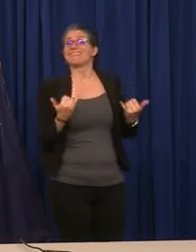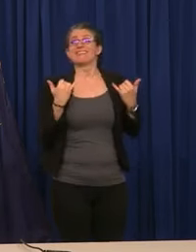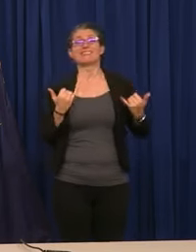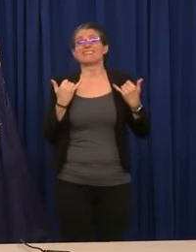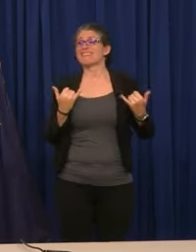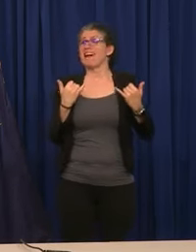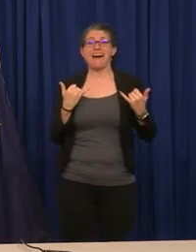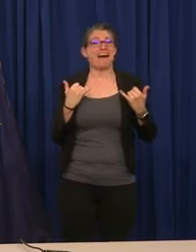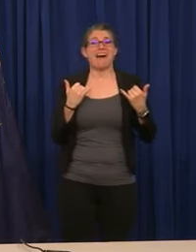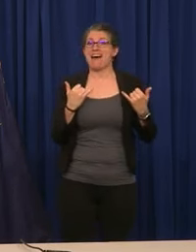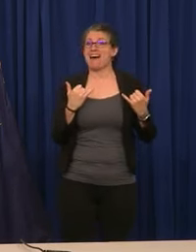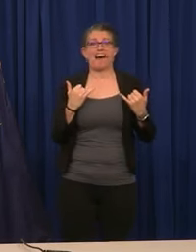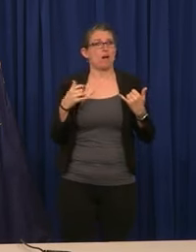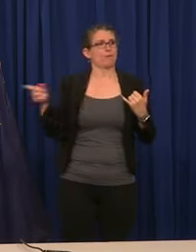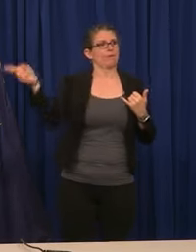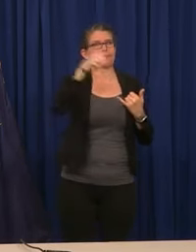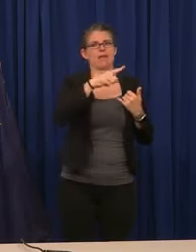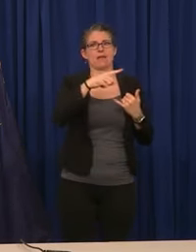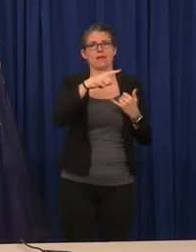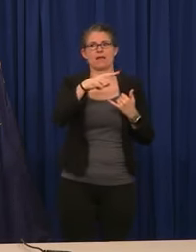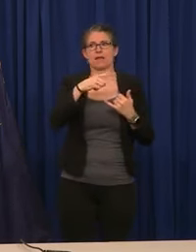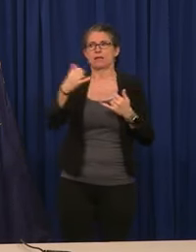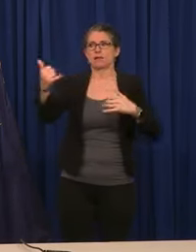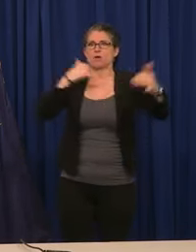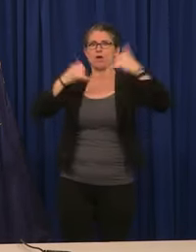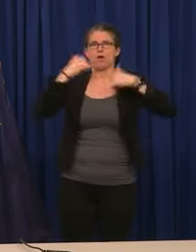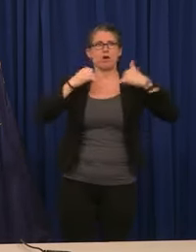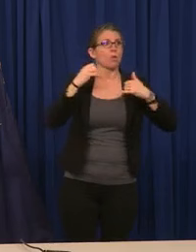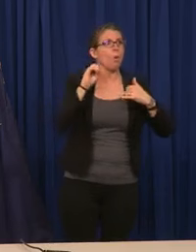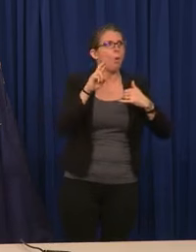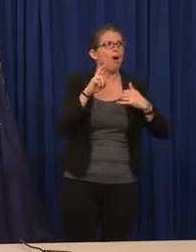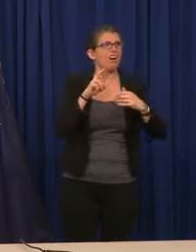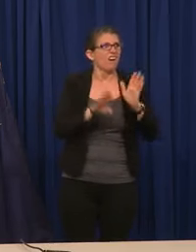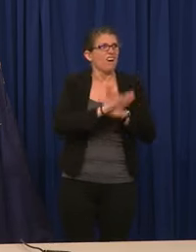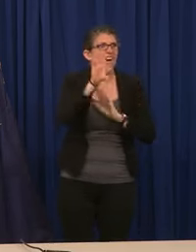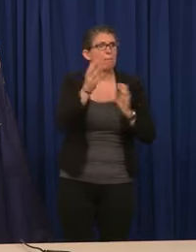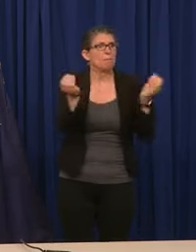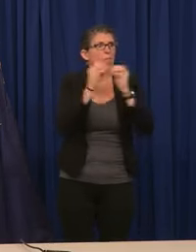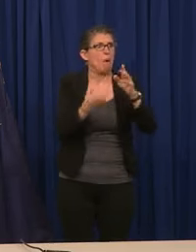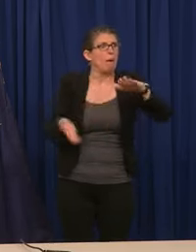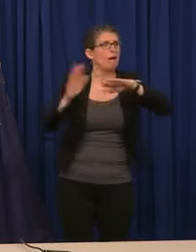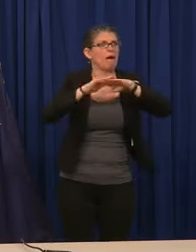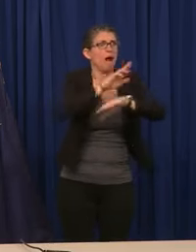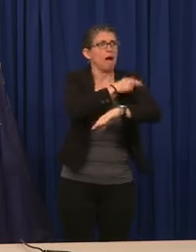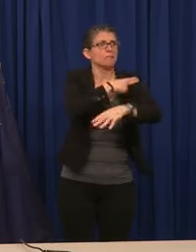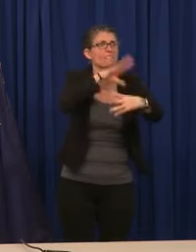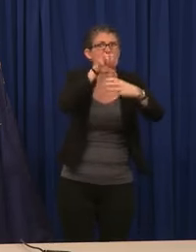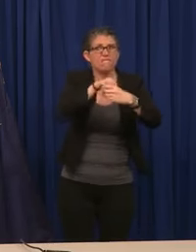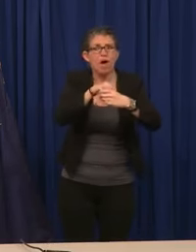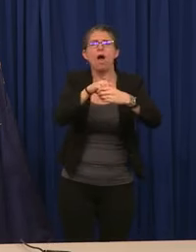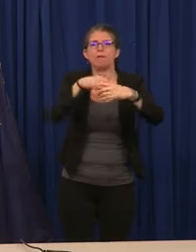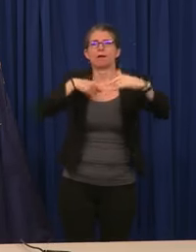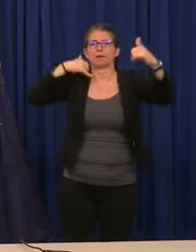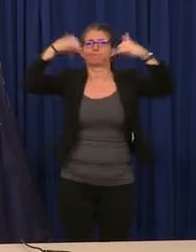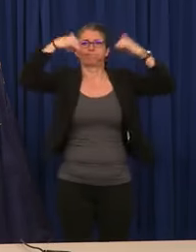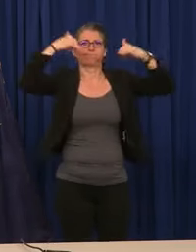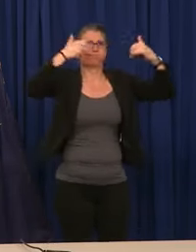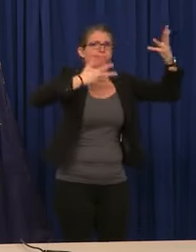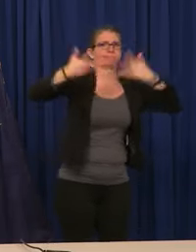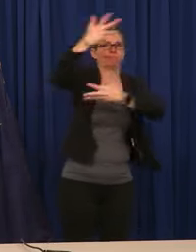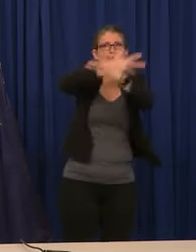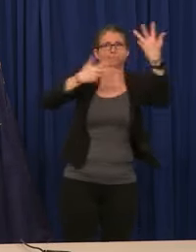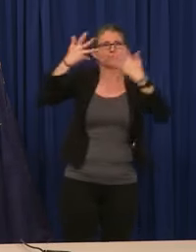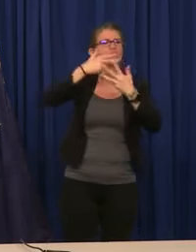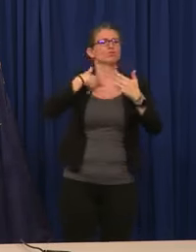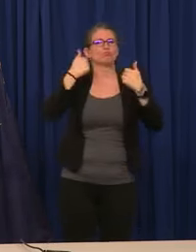people at the hospital are probably having to come together to report into us. We recognize that that's a challenge. We thank and commend them